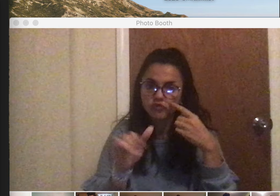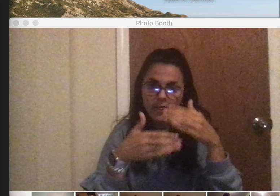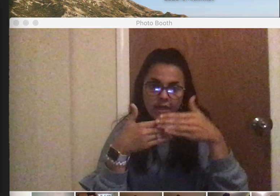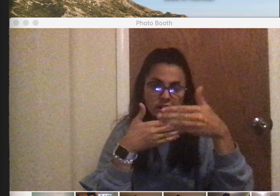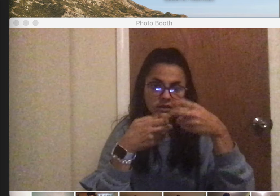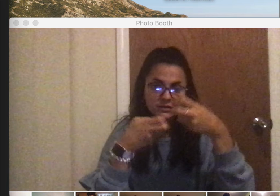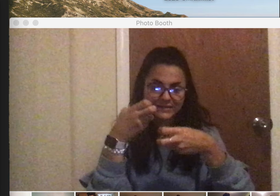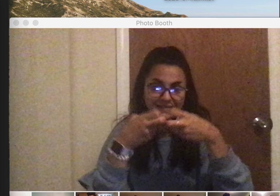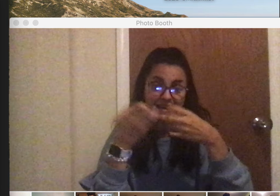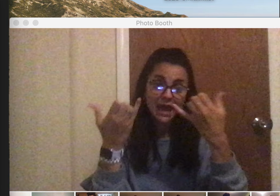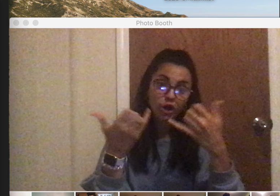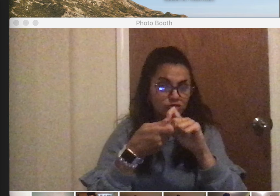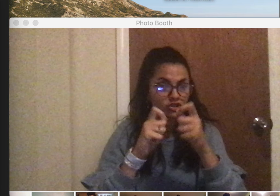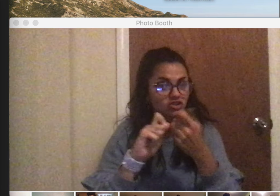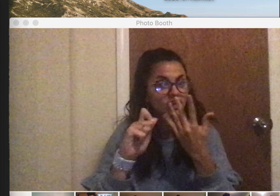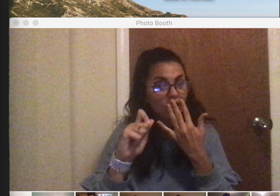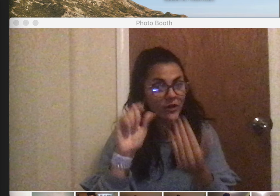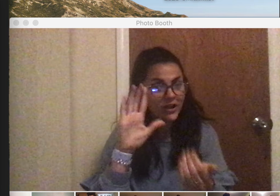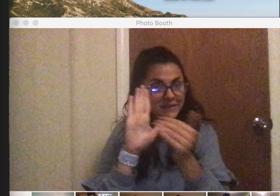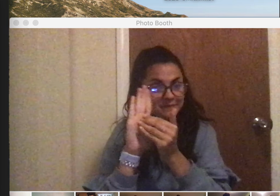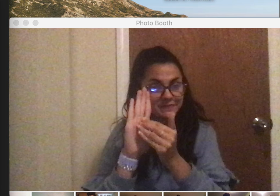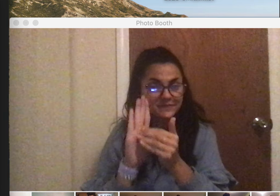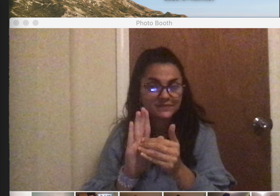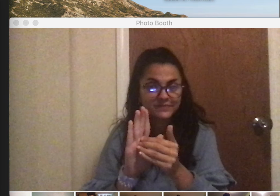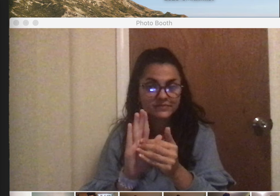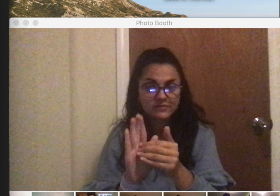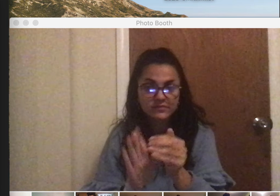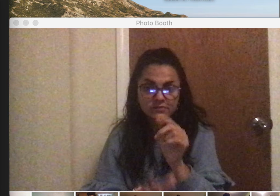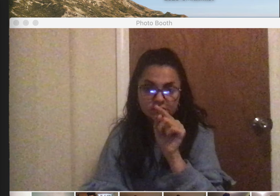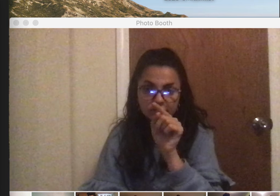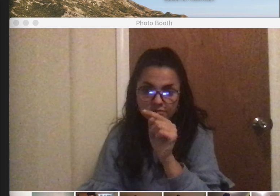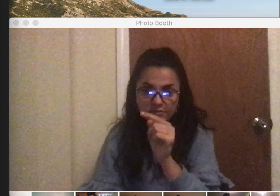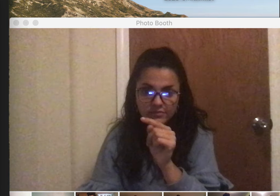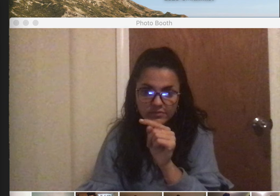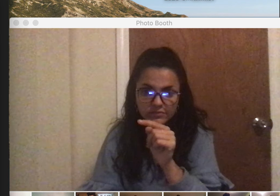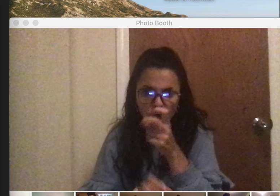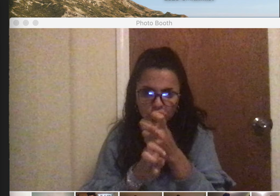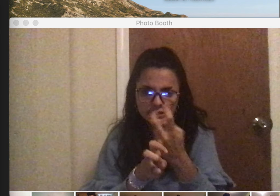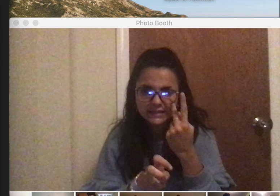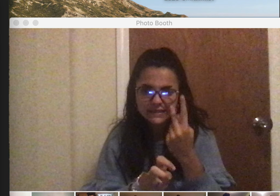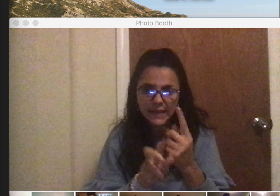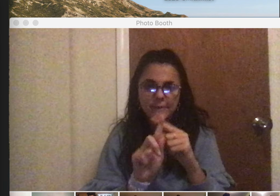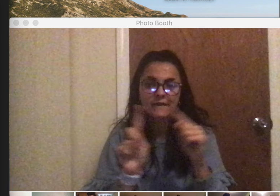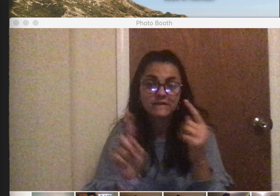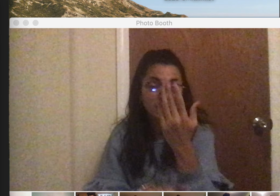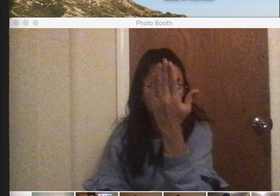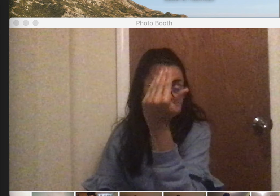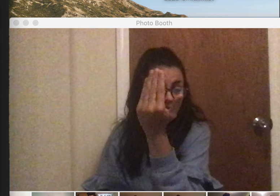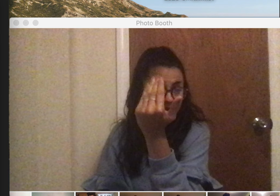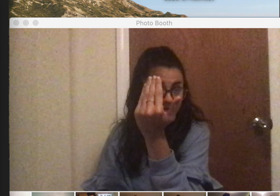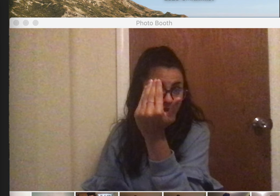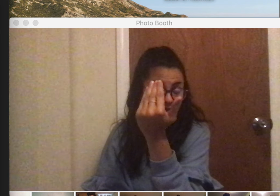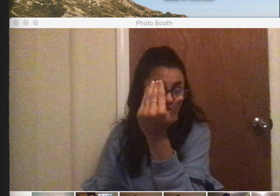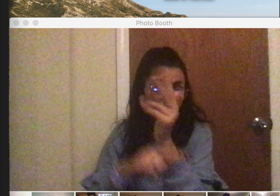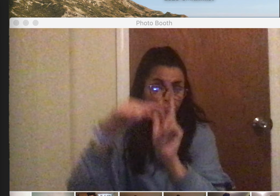Changing up the color. We have 15. I'm going to just separate all this. So 15 over